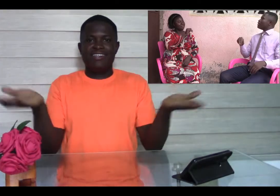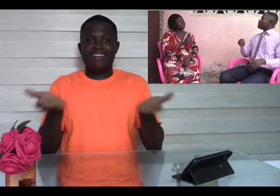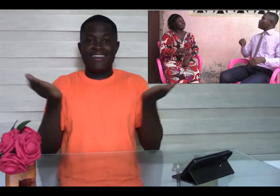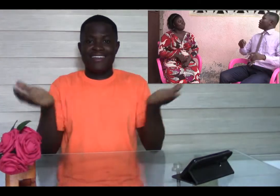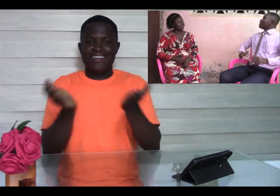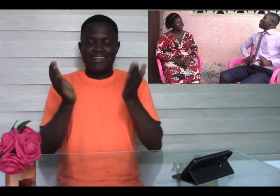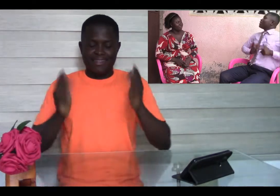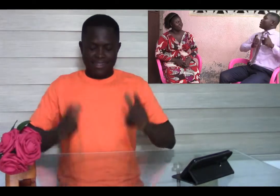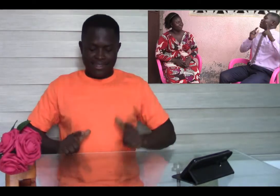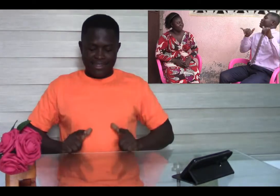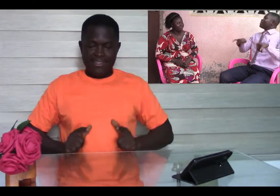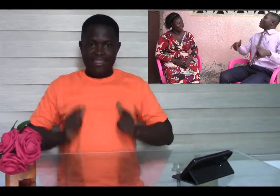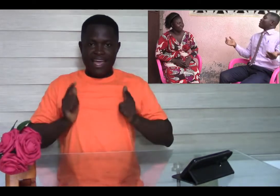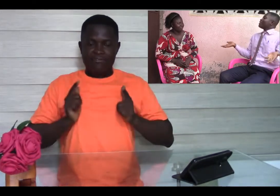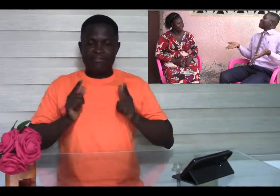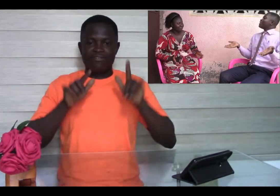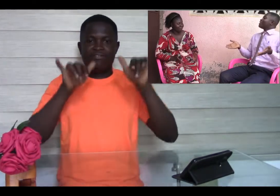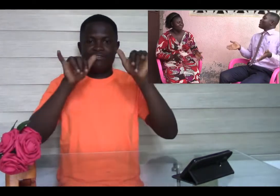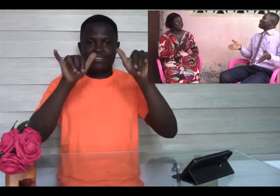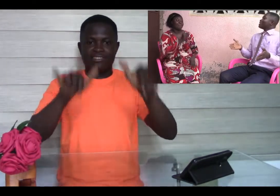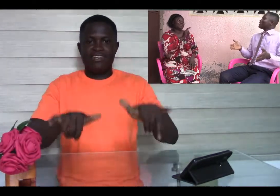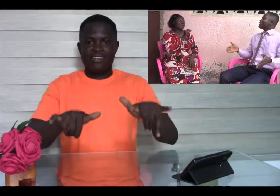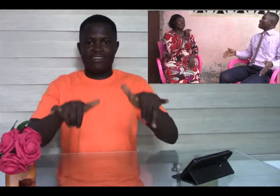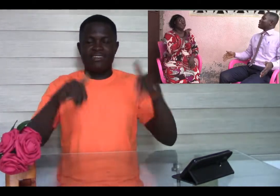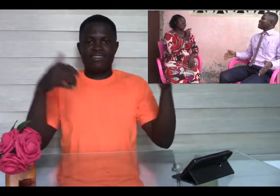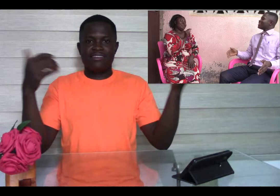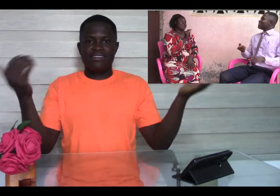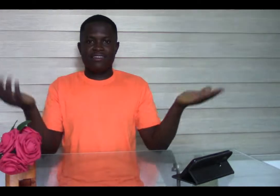here. Life stay here.